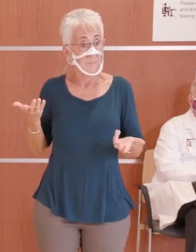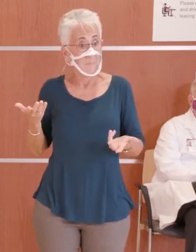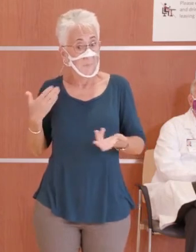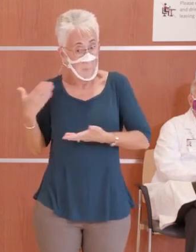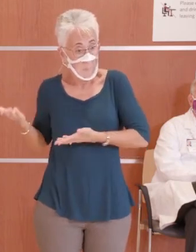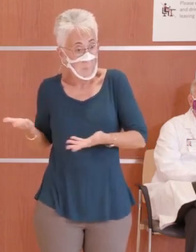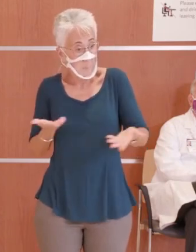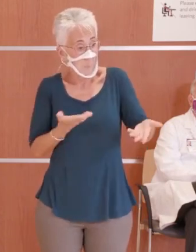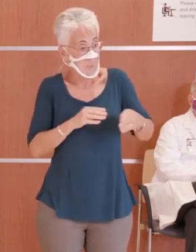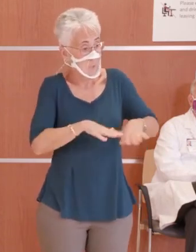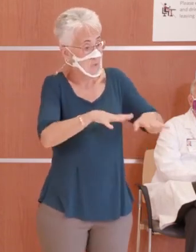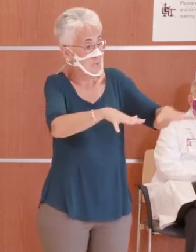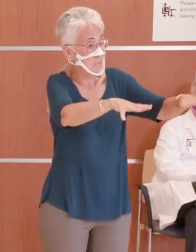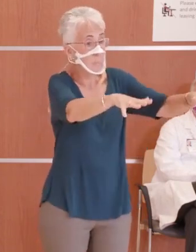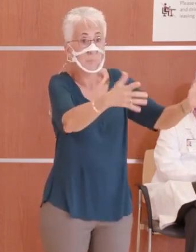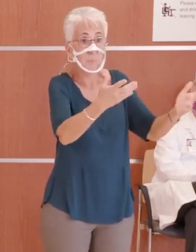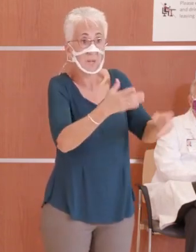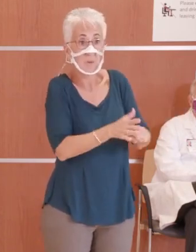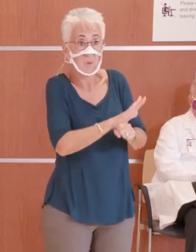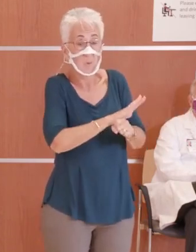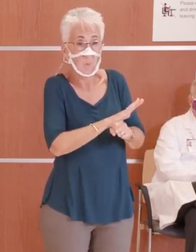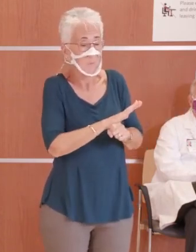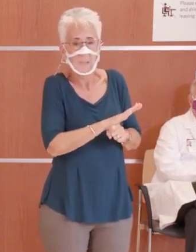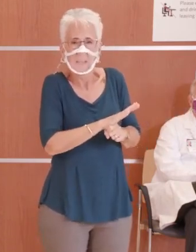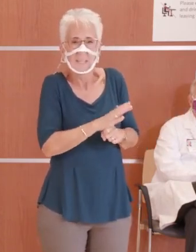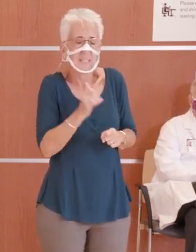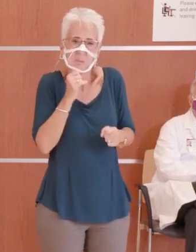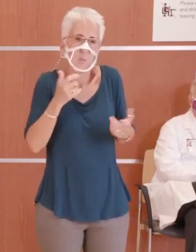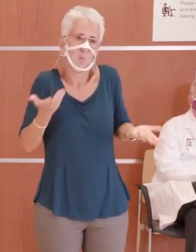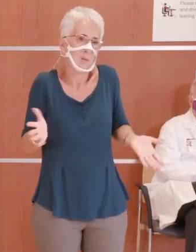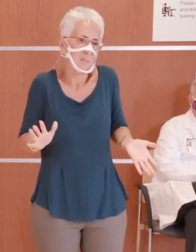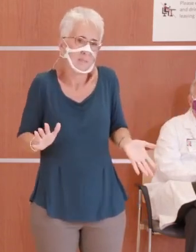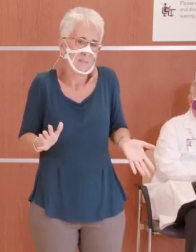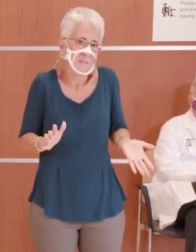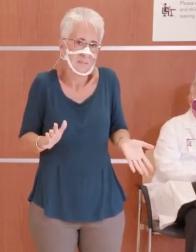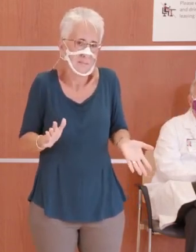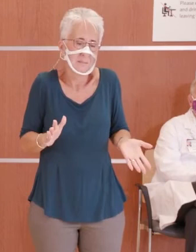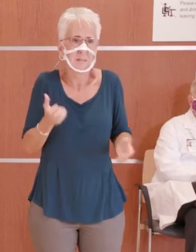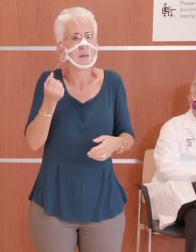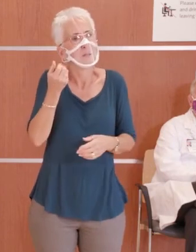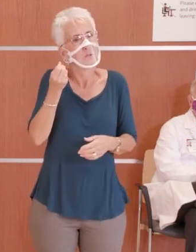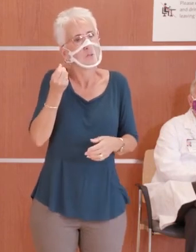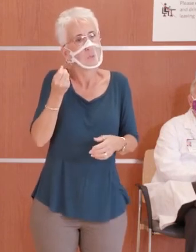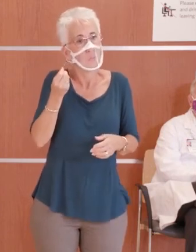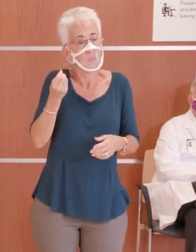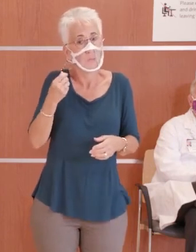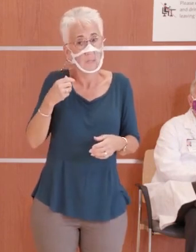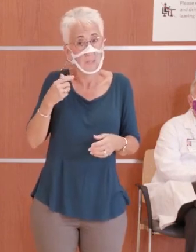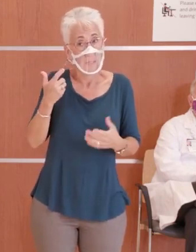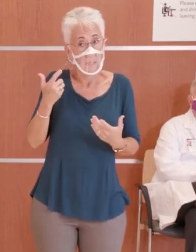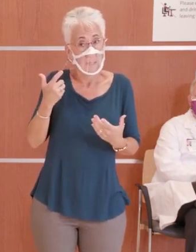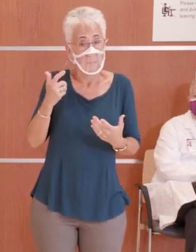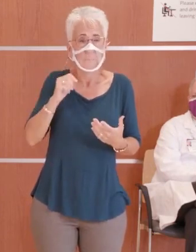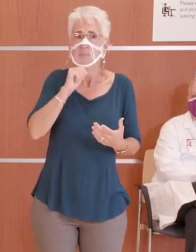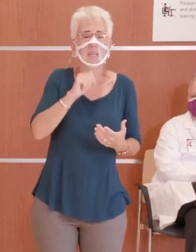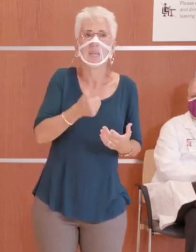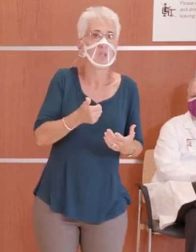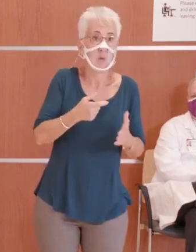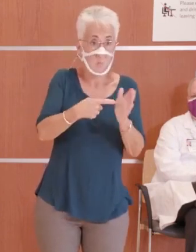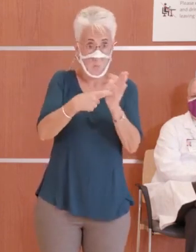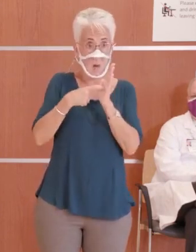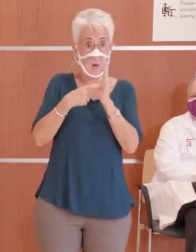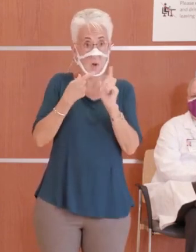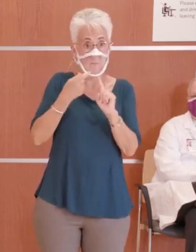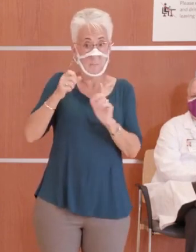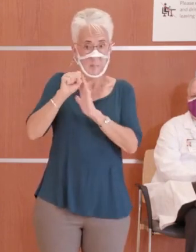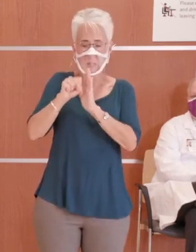spread a dangerous virus to your vulnerable population. So it's not a decision, it's not a mandate that